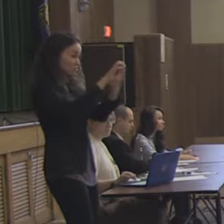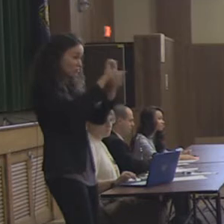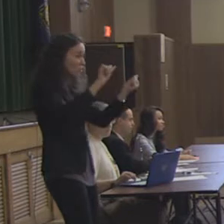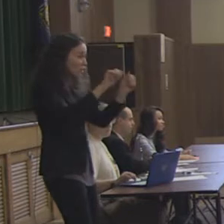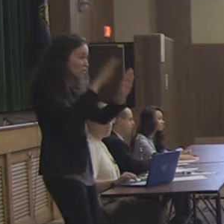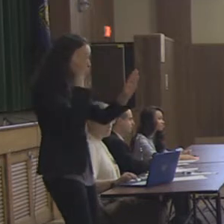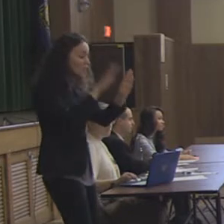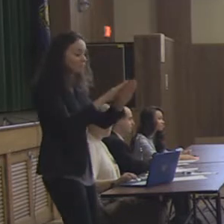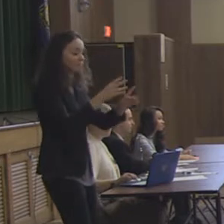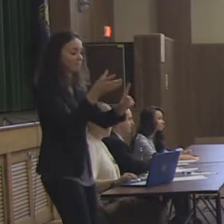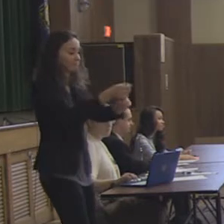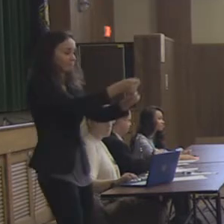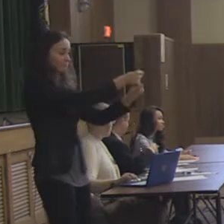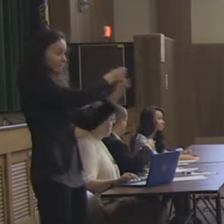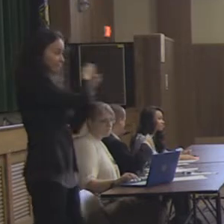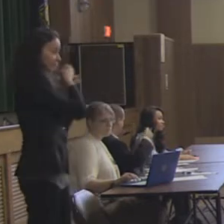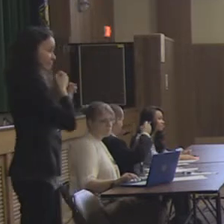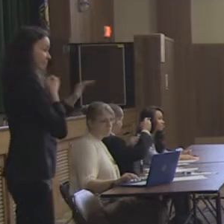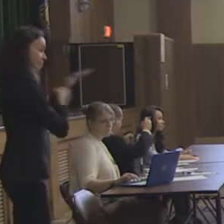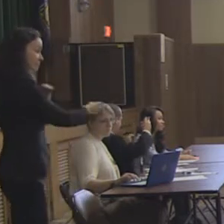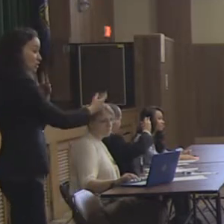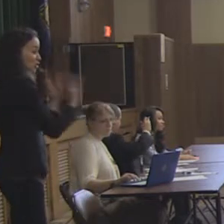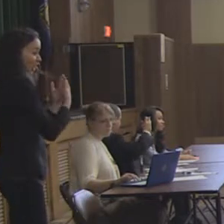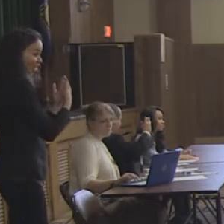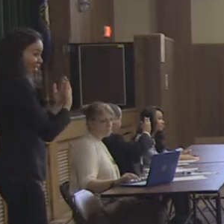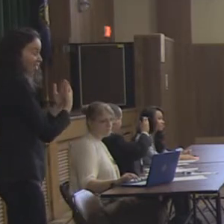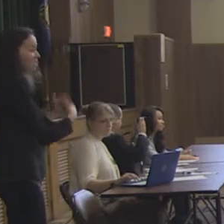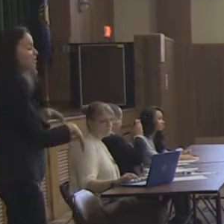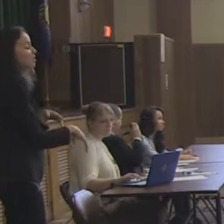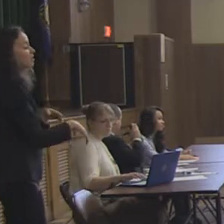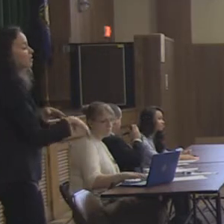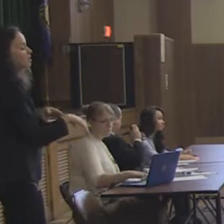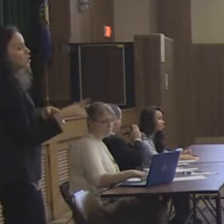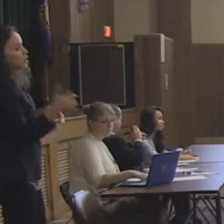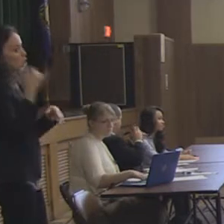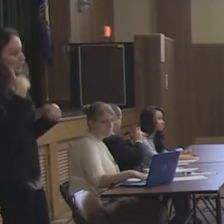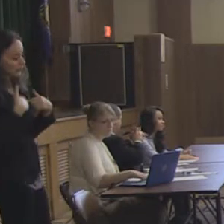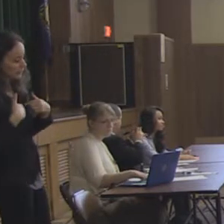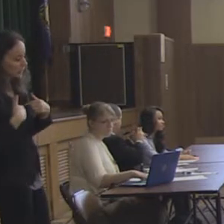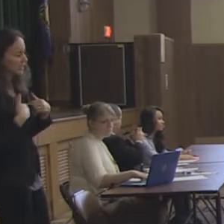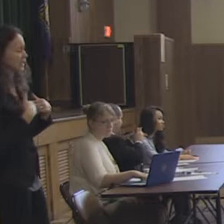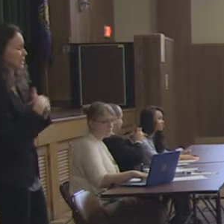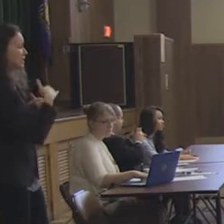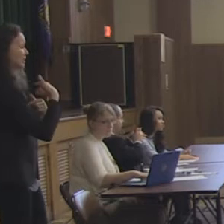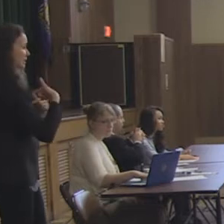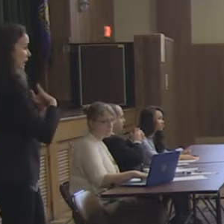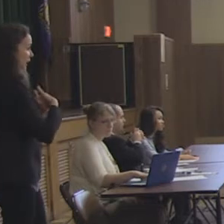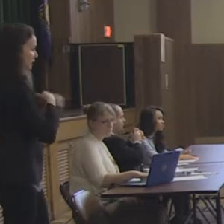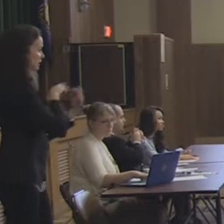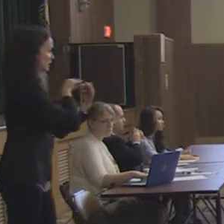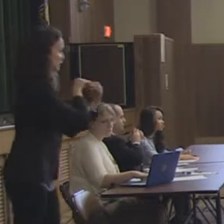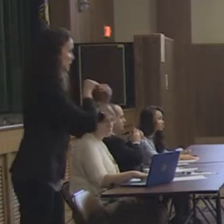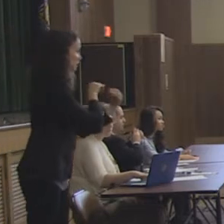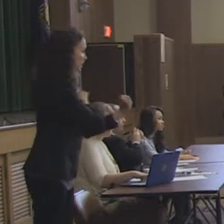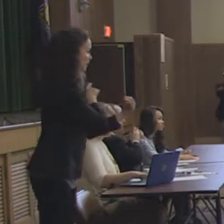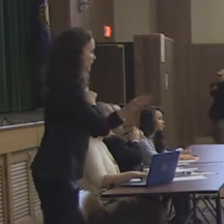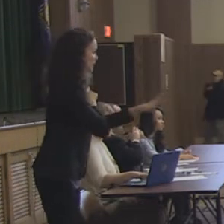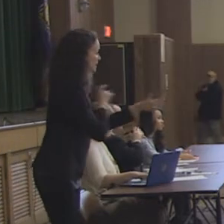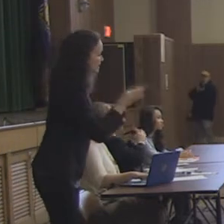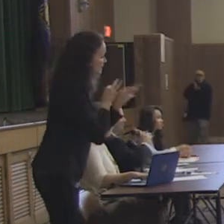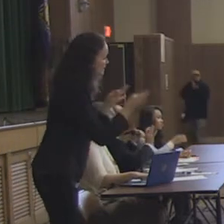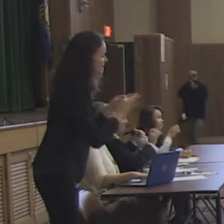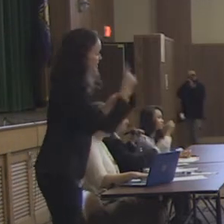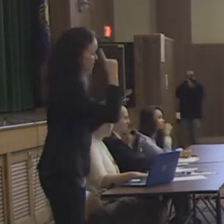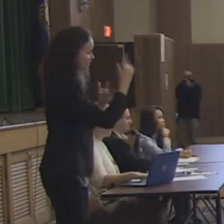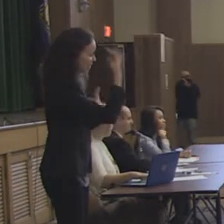had to take him to jail. So she called me up and I talked to the police, told him about his history. They still took him to jail and they put him in solitary